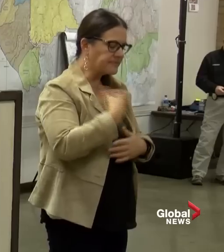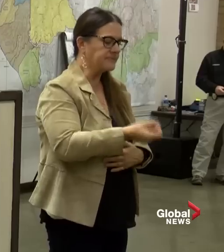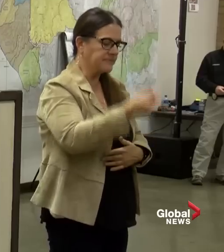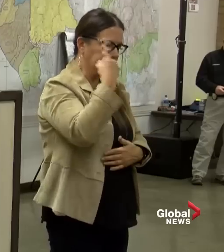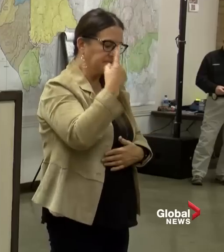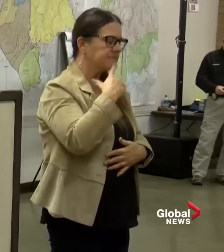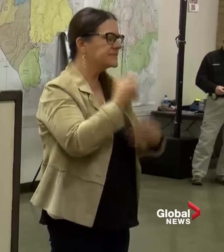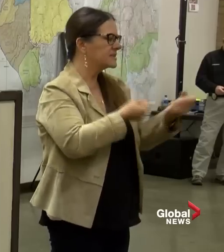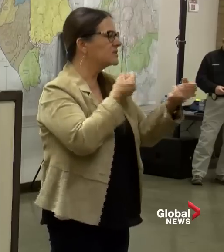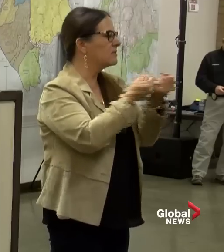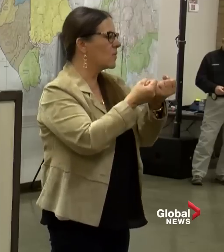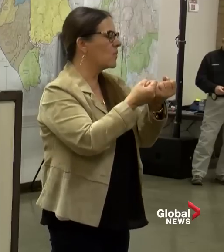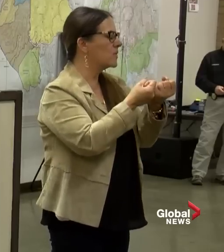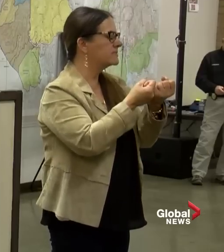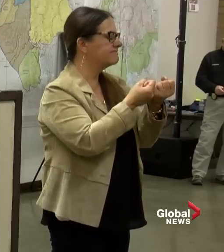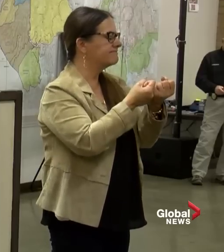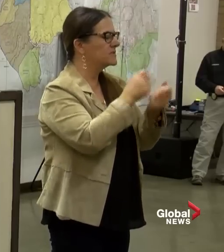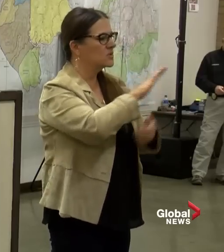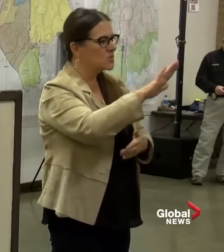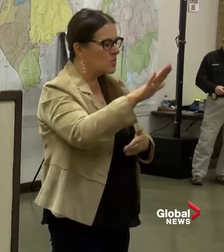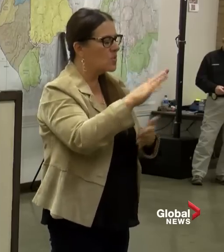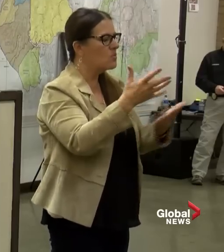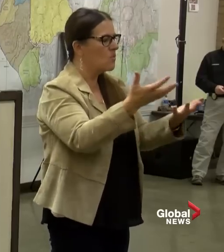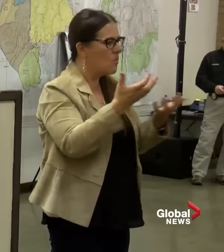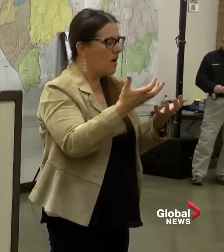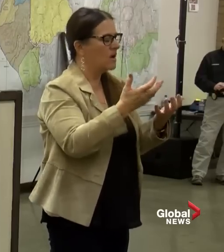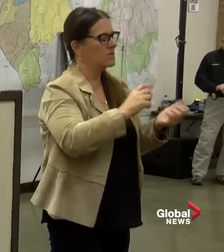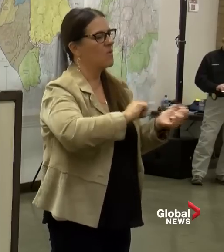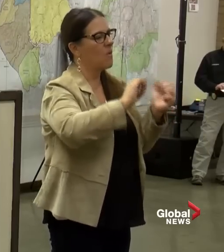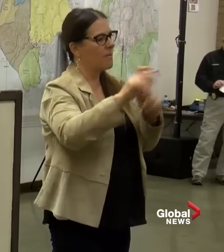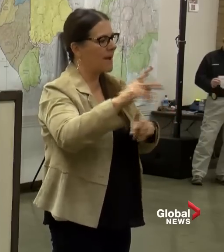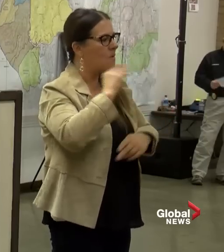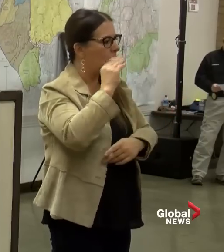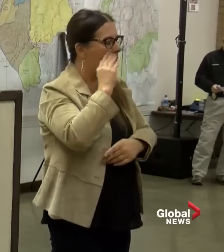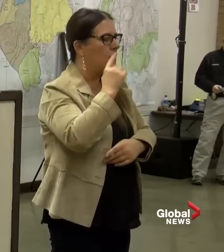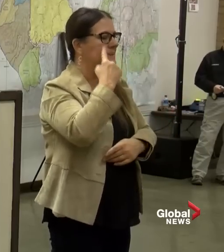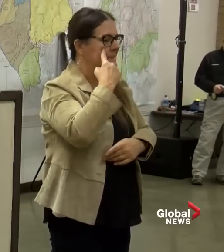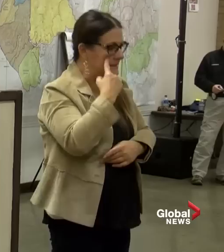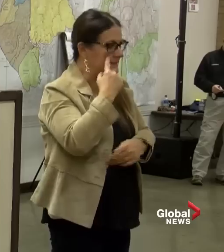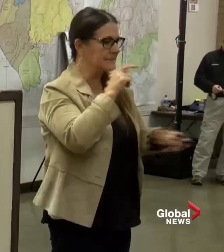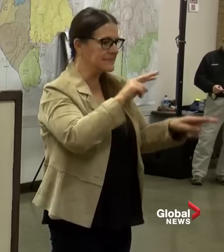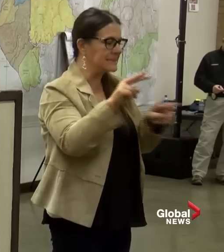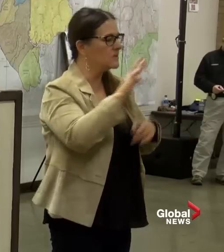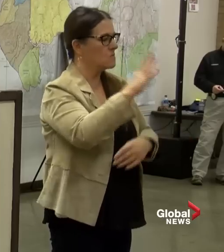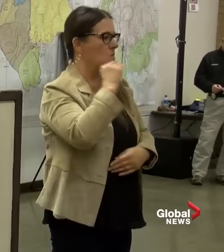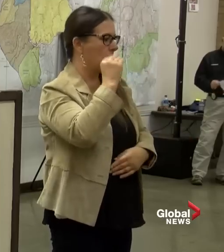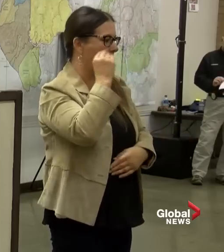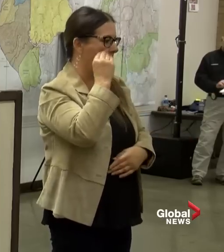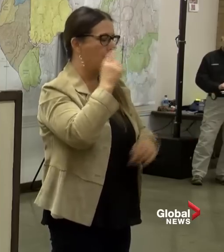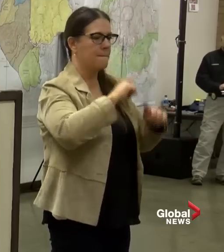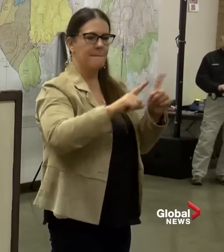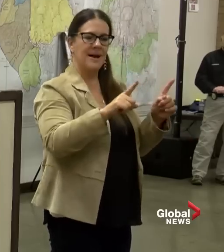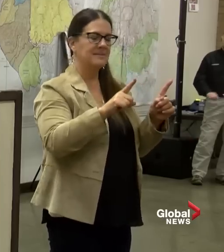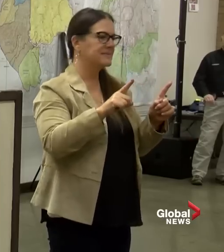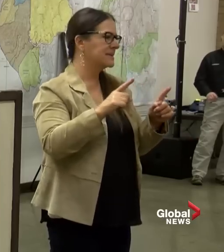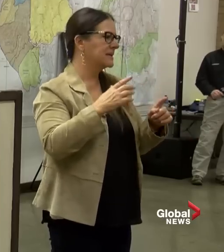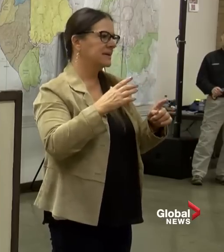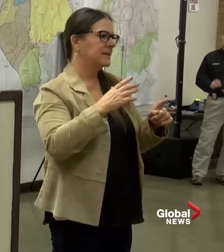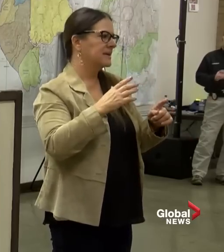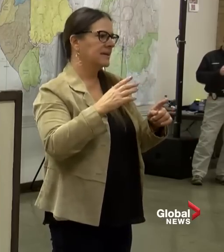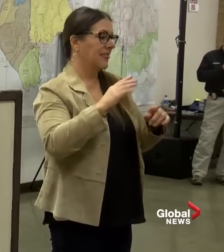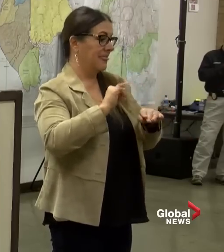and support your need to return and visit your home. This advisory will not delay